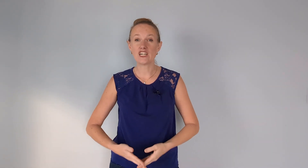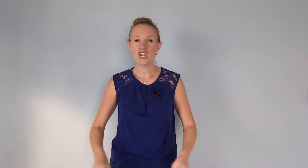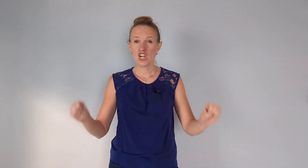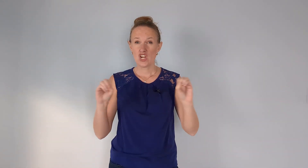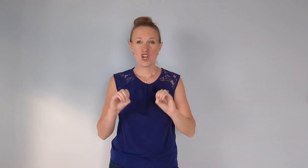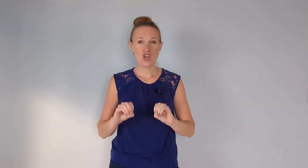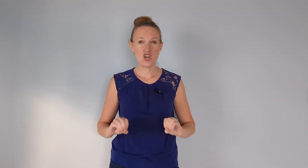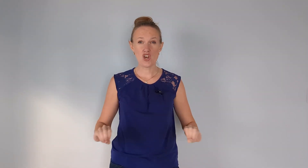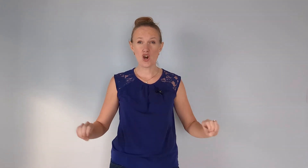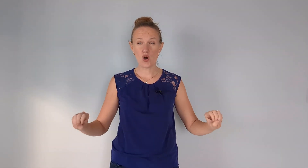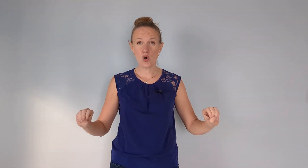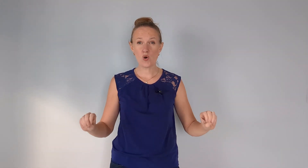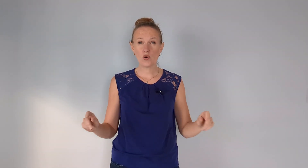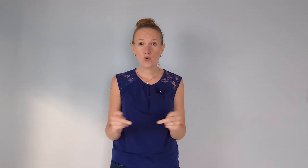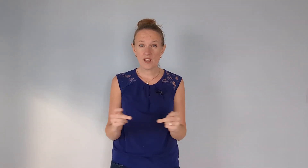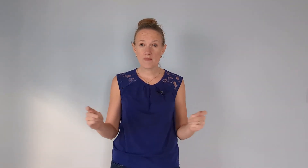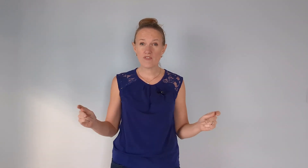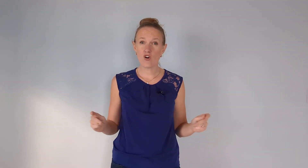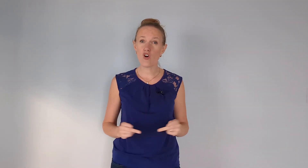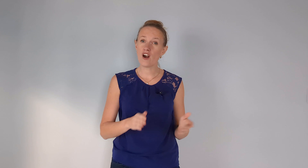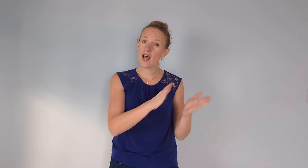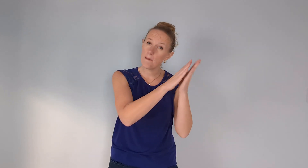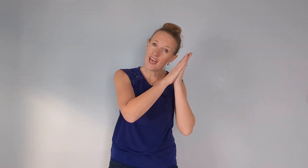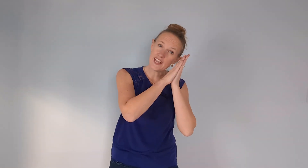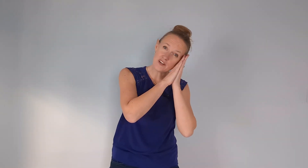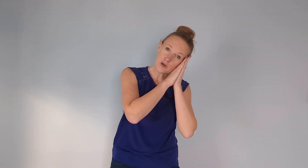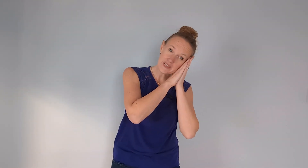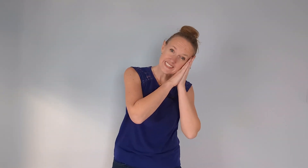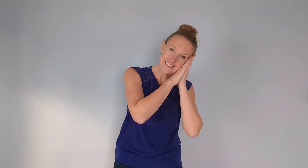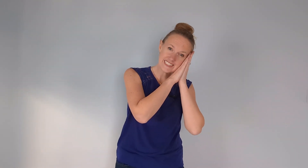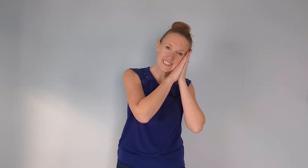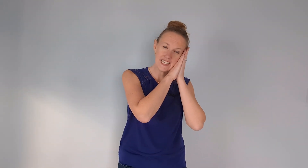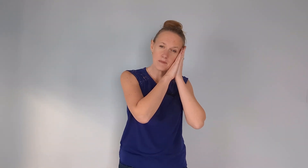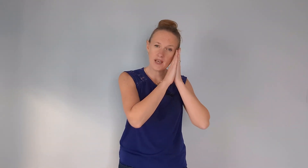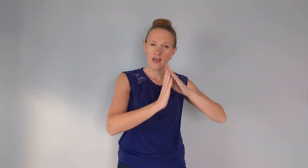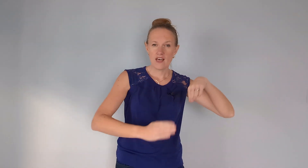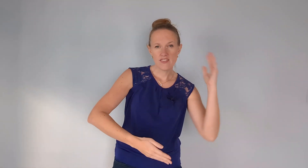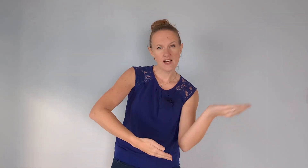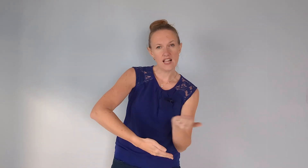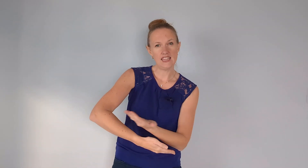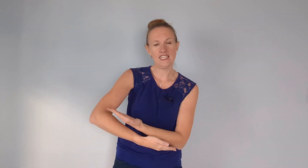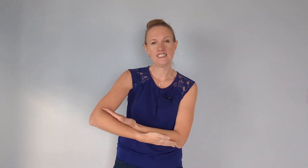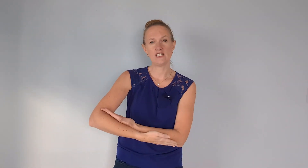manger, no crib for a bed, no place to sleep. The